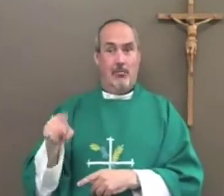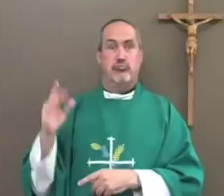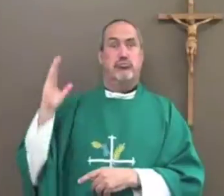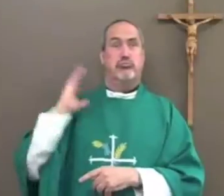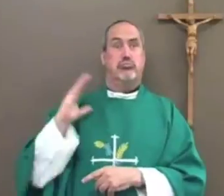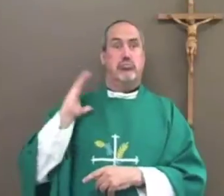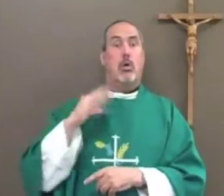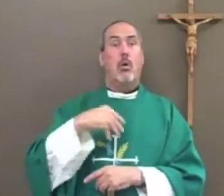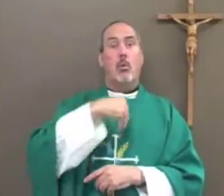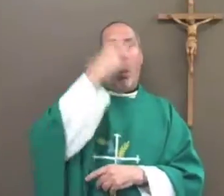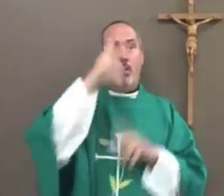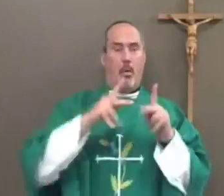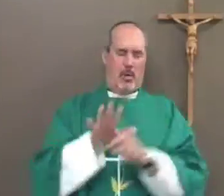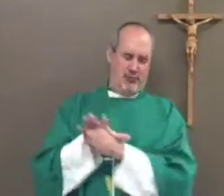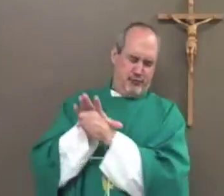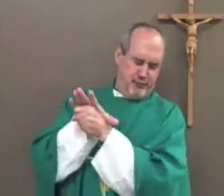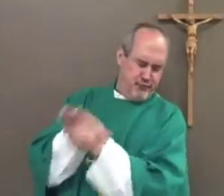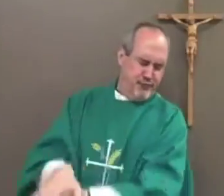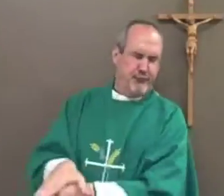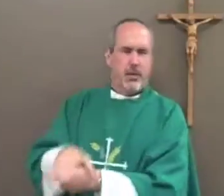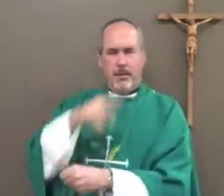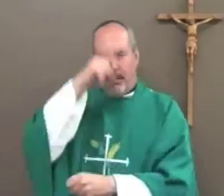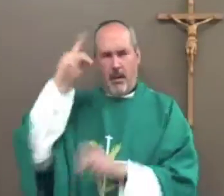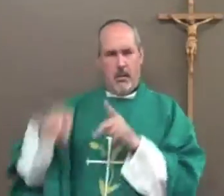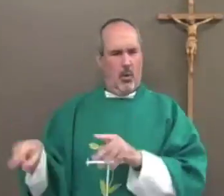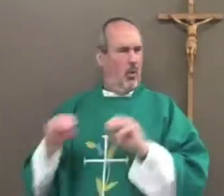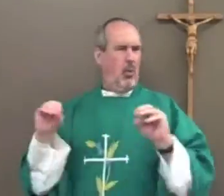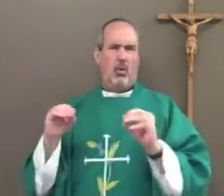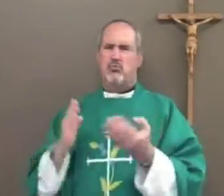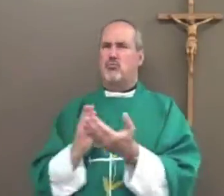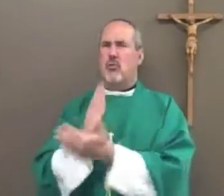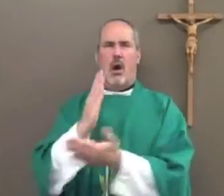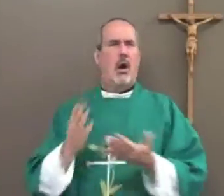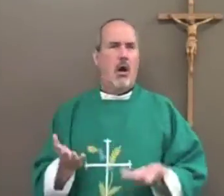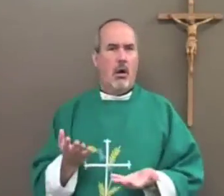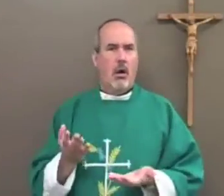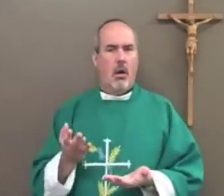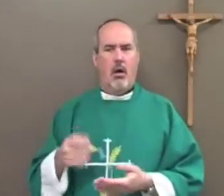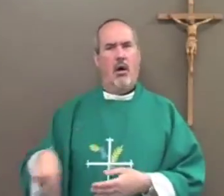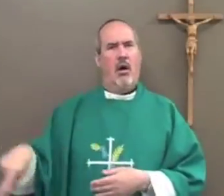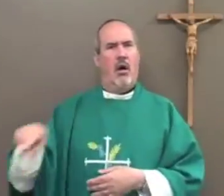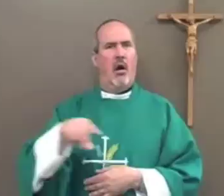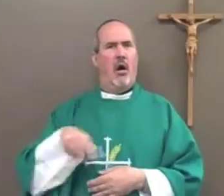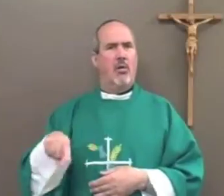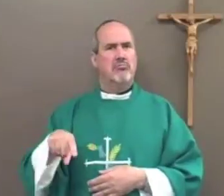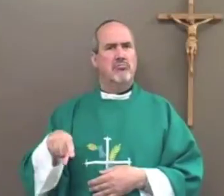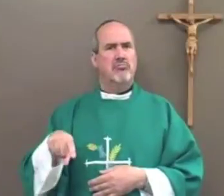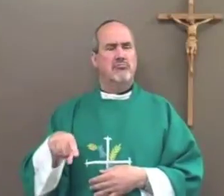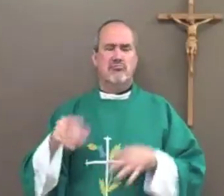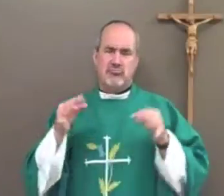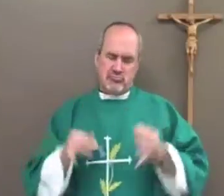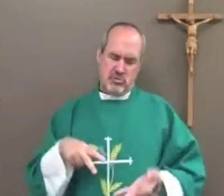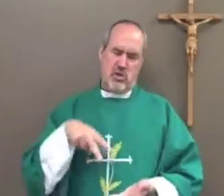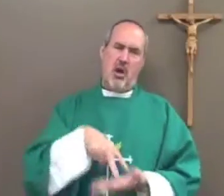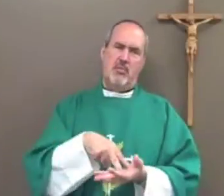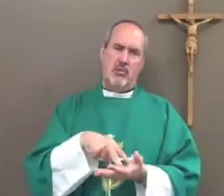and how he fought for the black African American community, an oppressed group of people by white people.